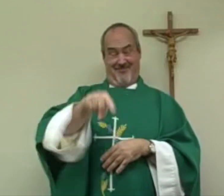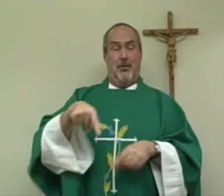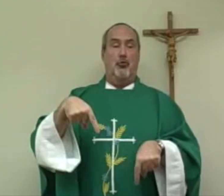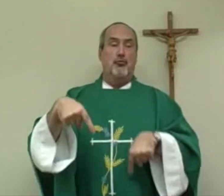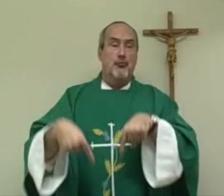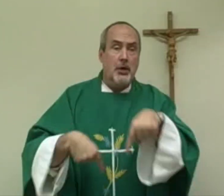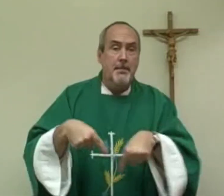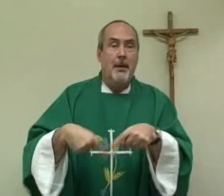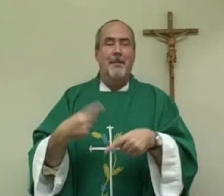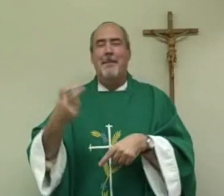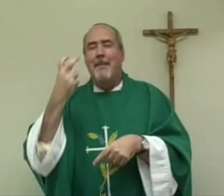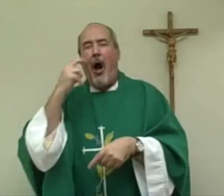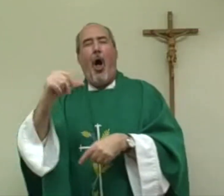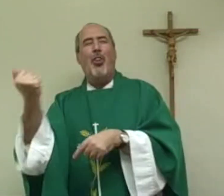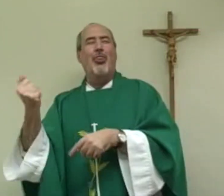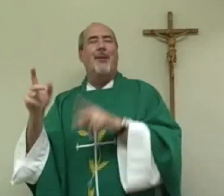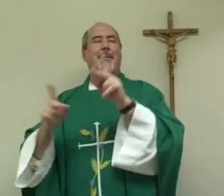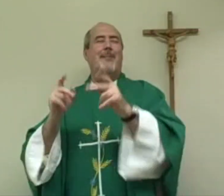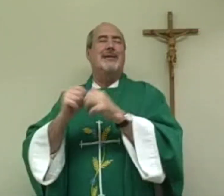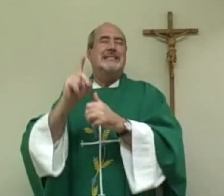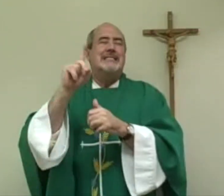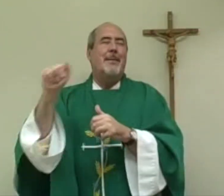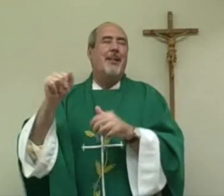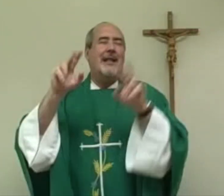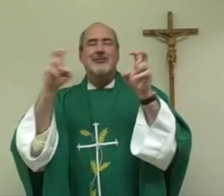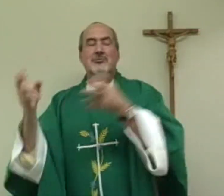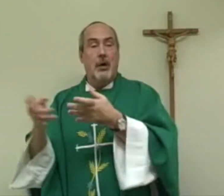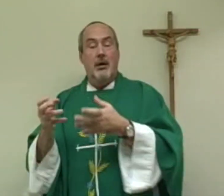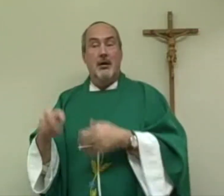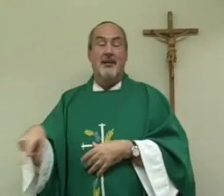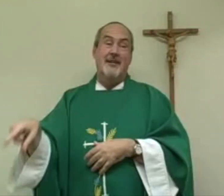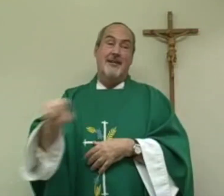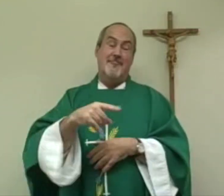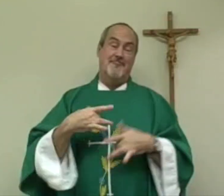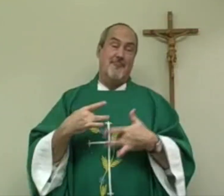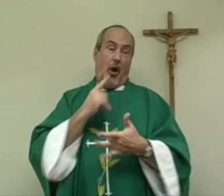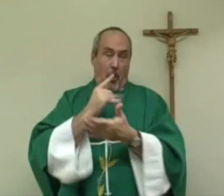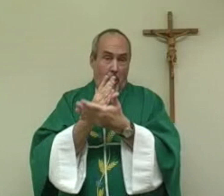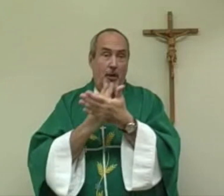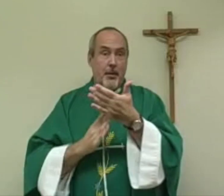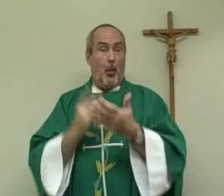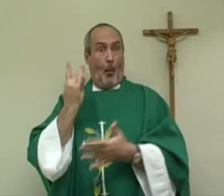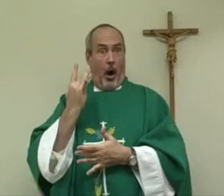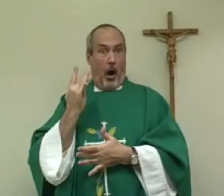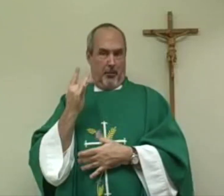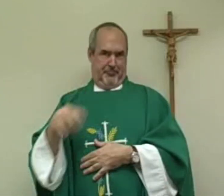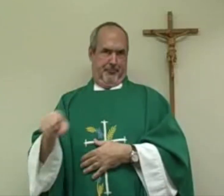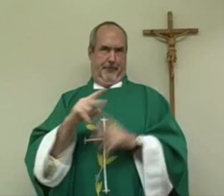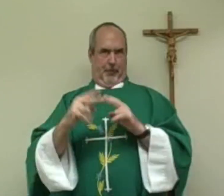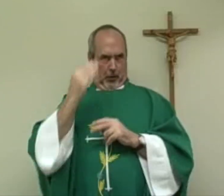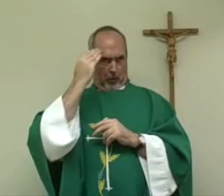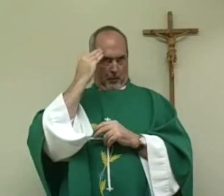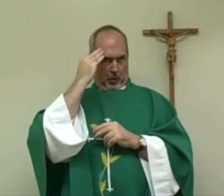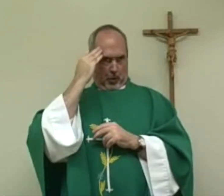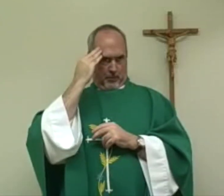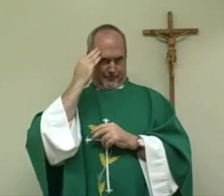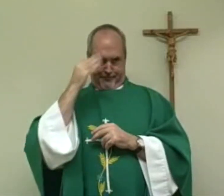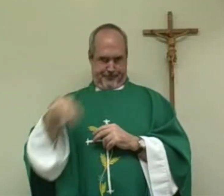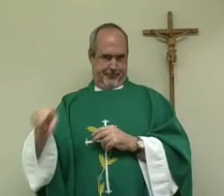the blind. And in doing that, inviting those less fortunate, they are actually more